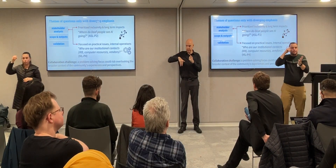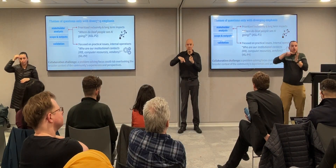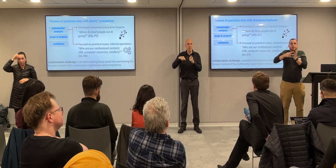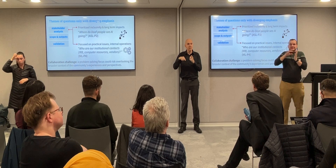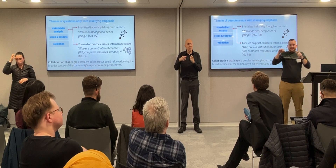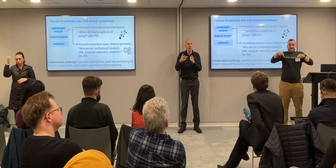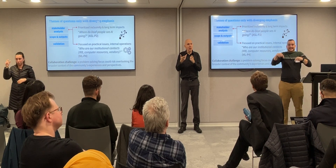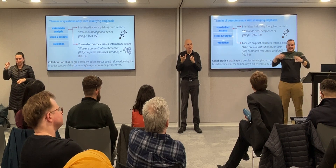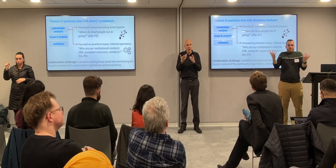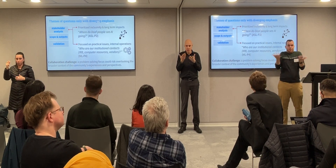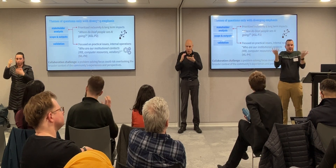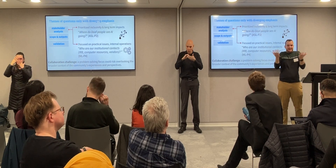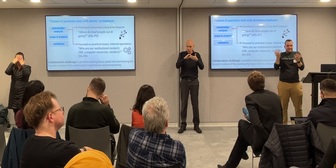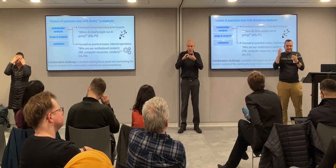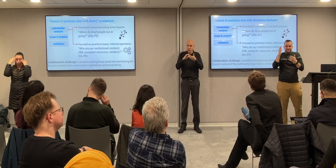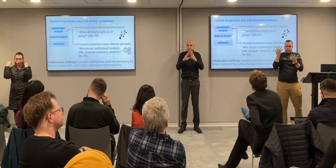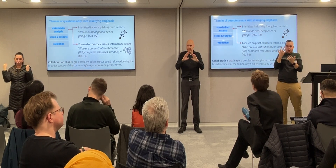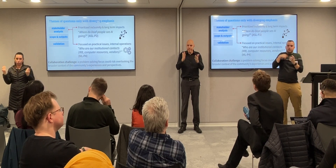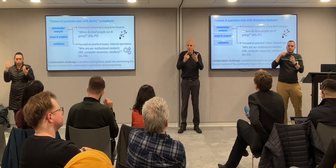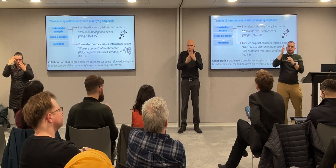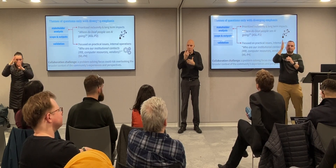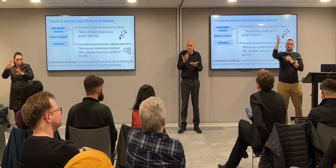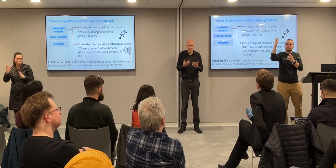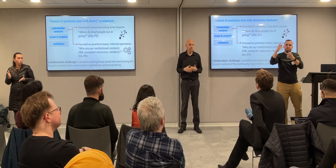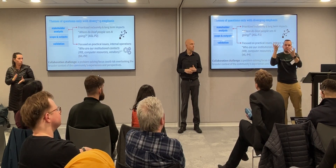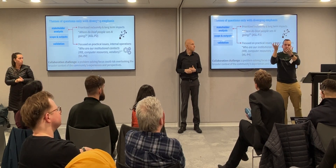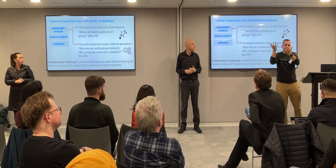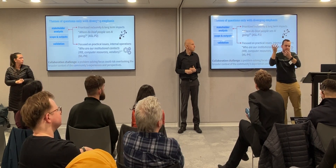impede upon the collaboration.